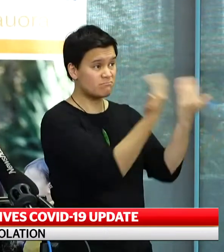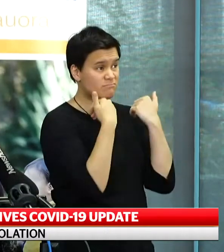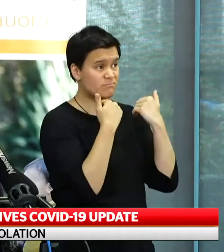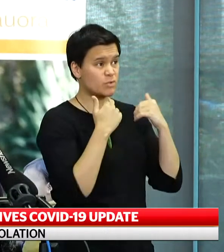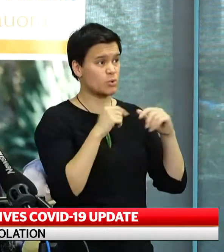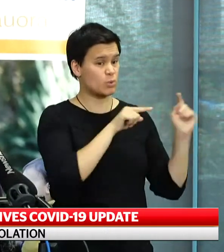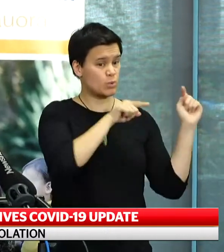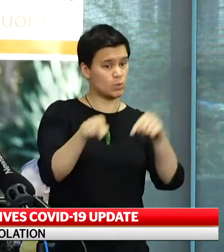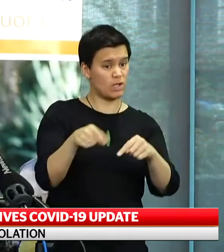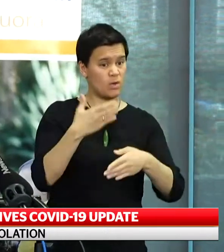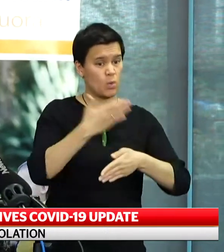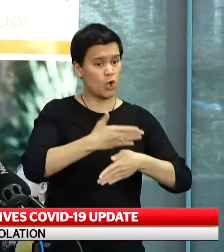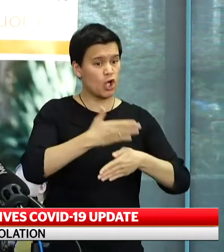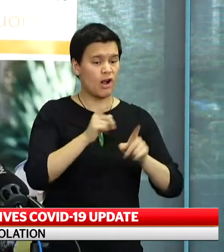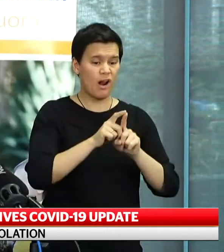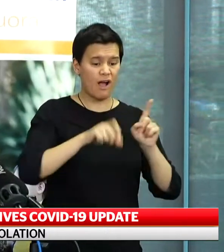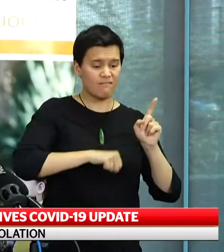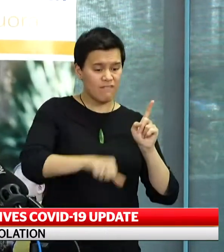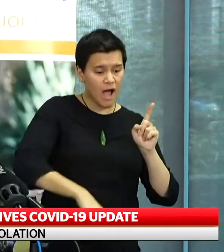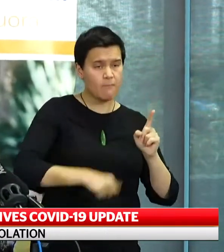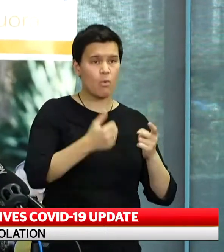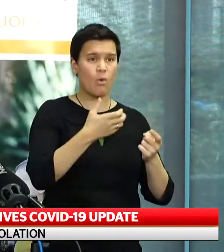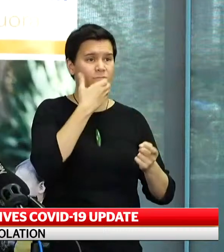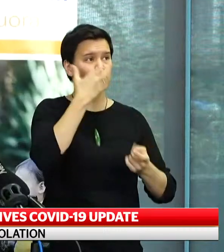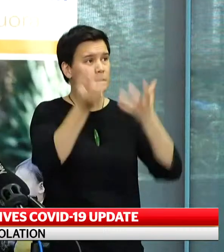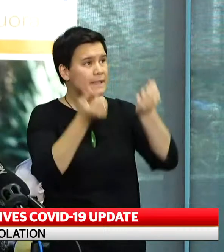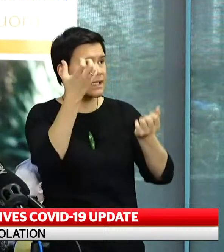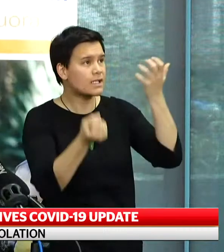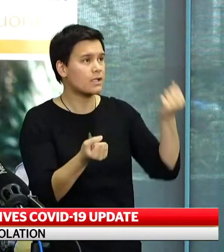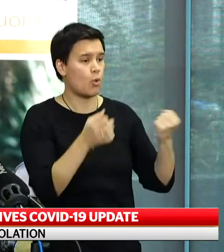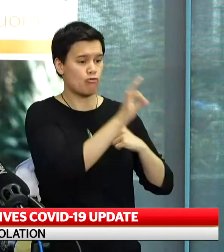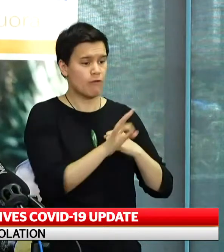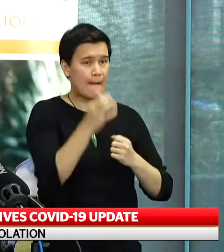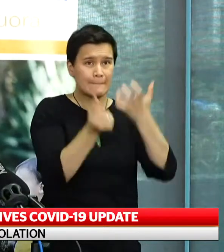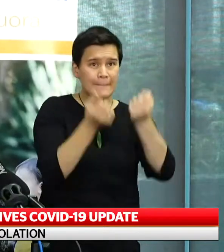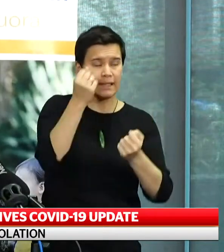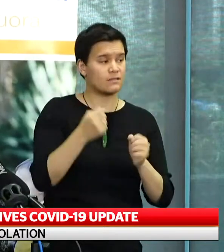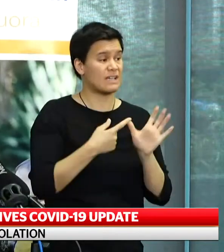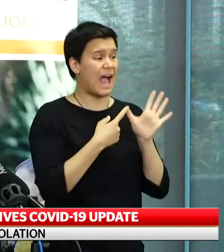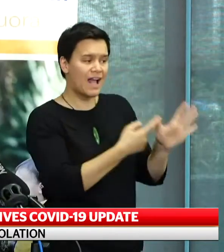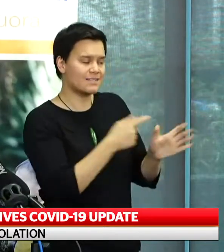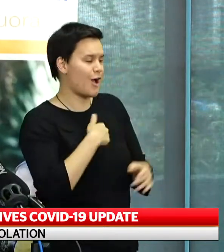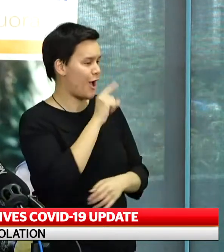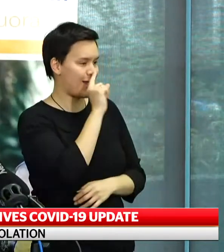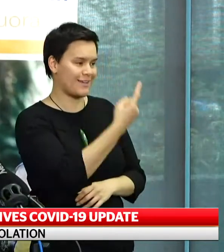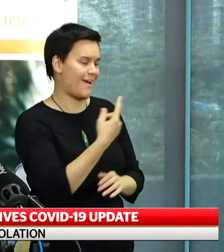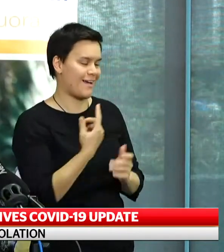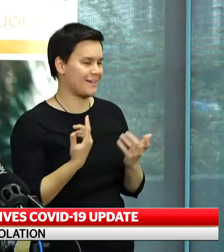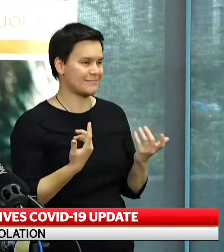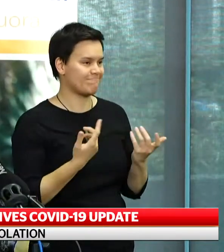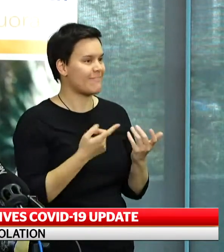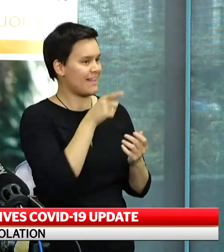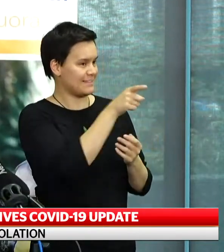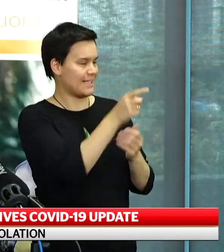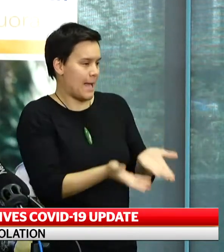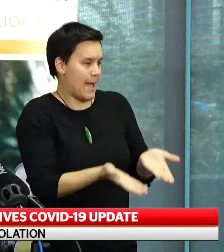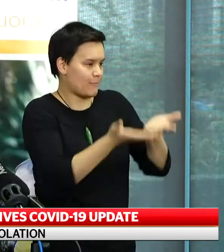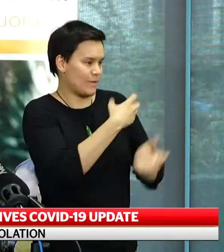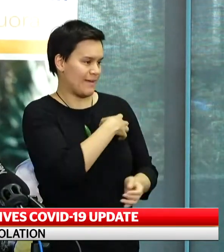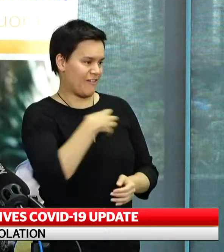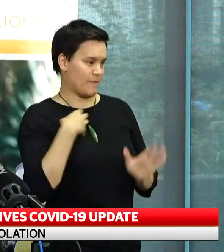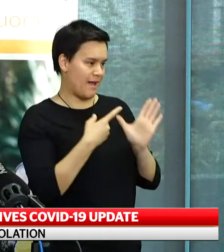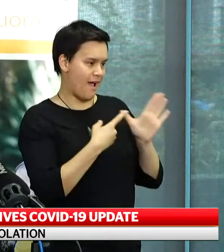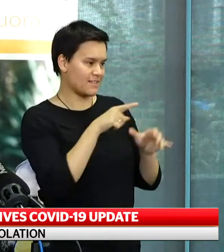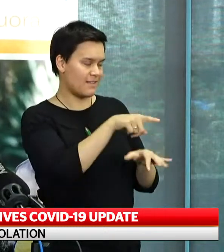really a question I can answer. I think that's a broader government question. I know it's something that will be very near the top of the agenda for the new government, and it will